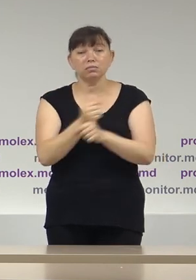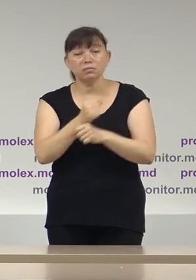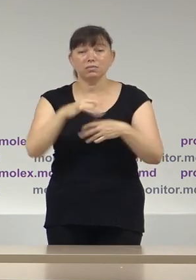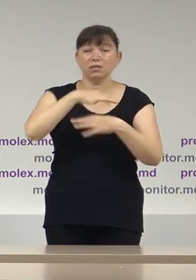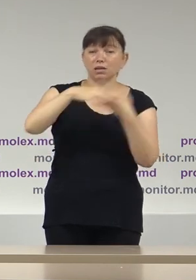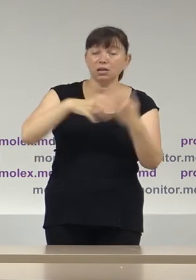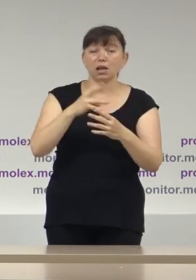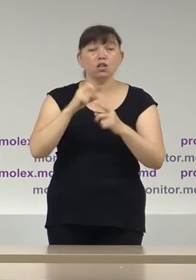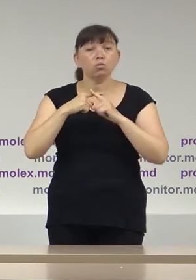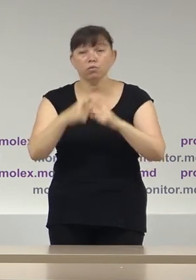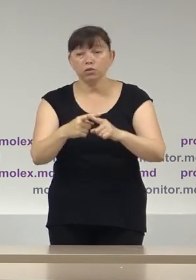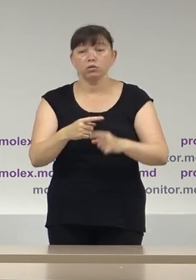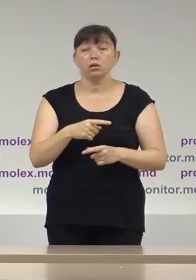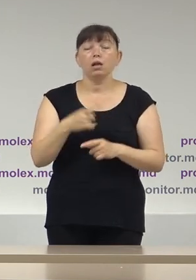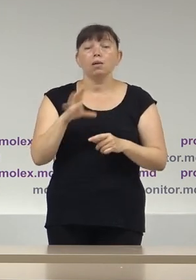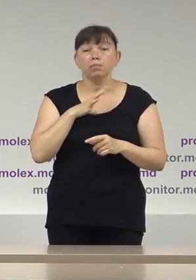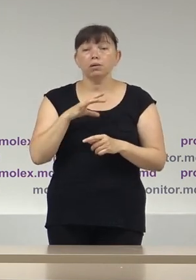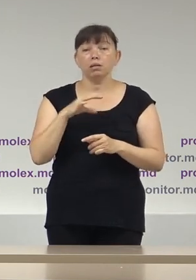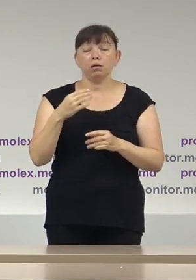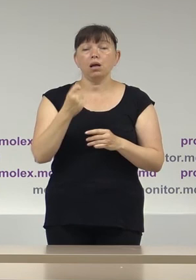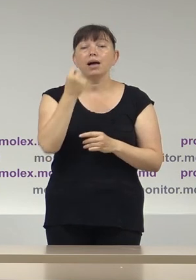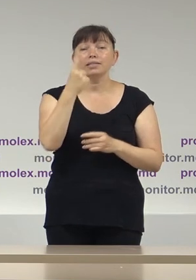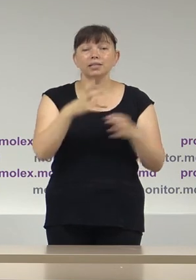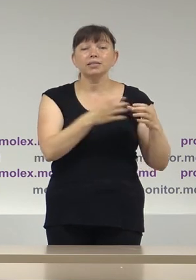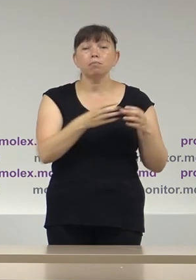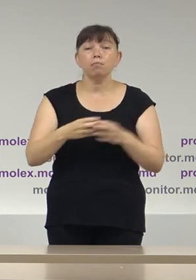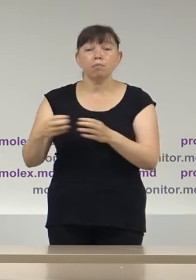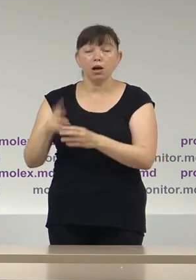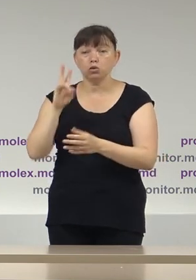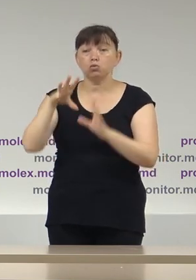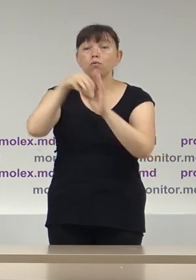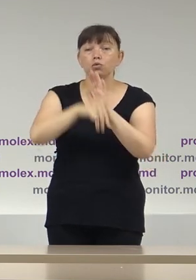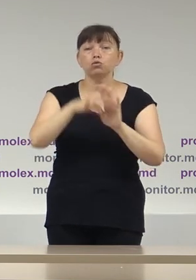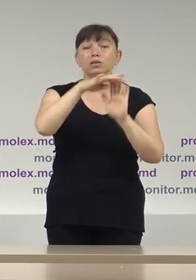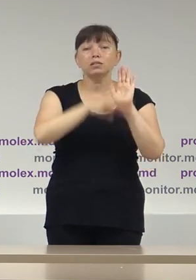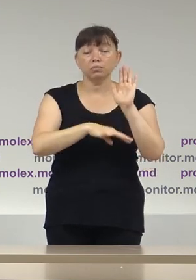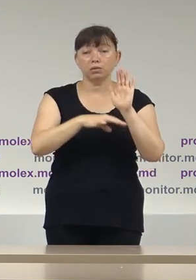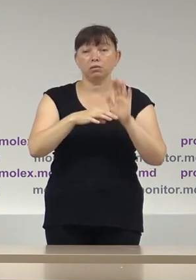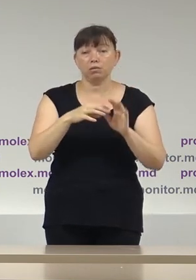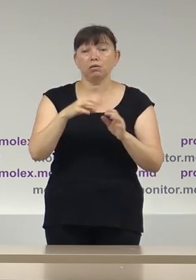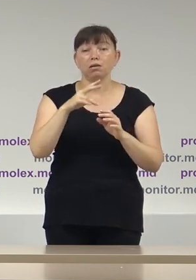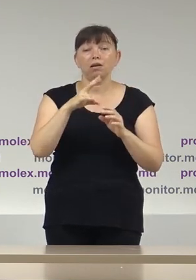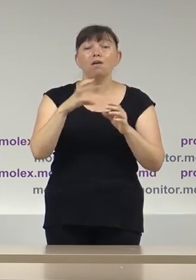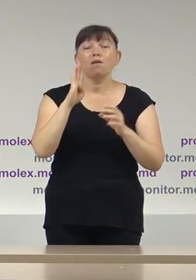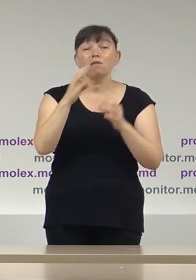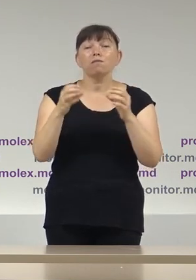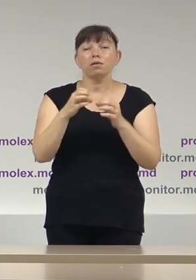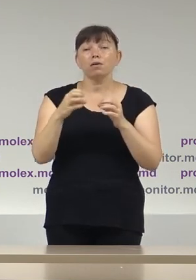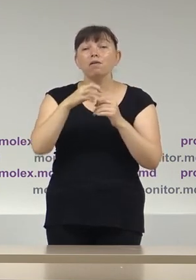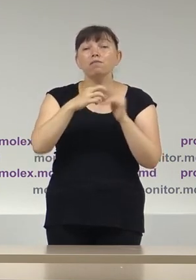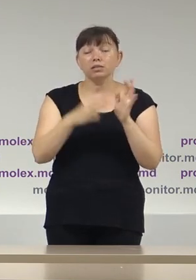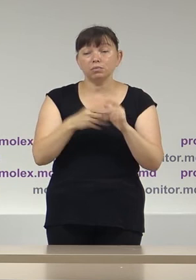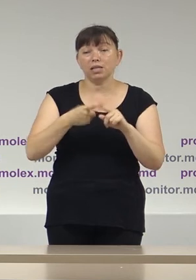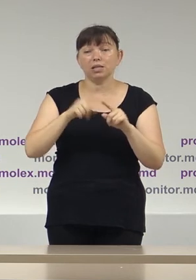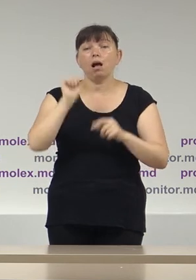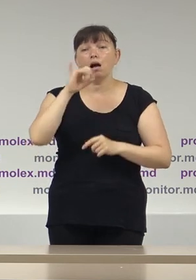cases of hate speech or other non-tolerant expressions were generated by 11 candidates included on the list of 8